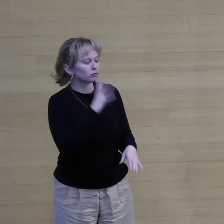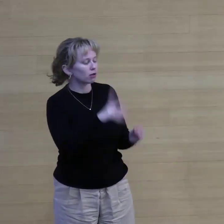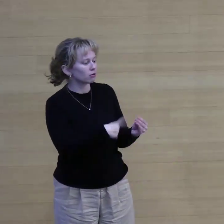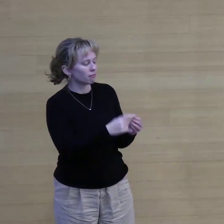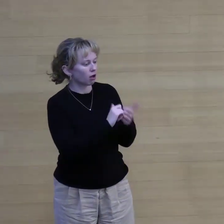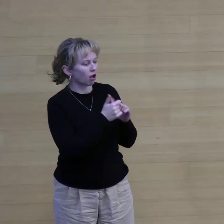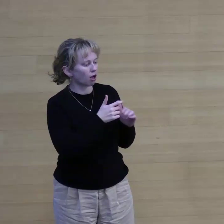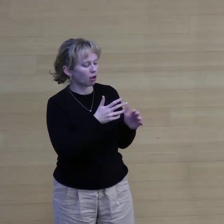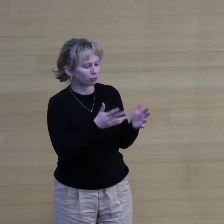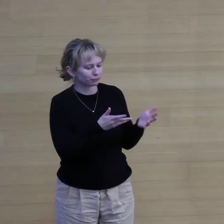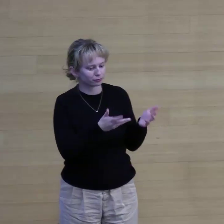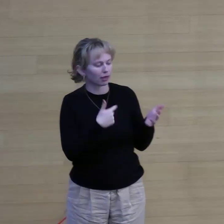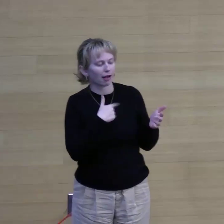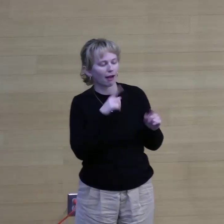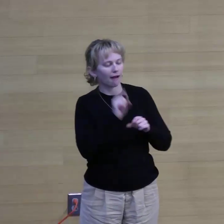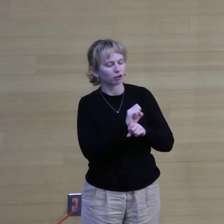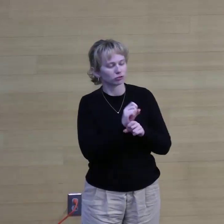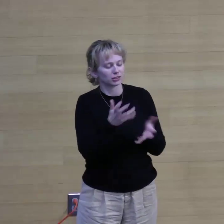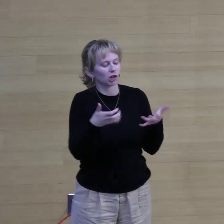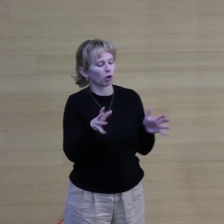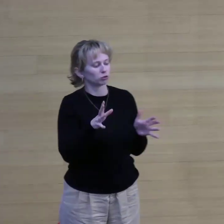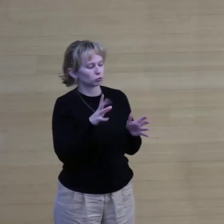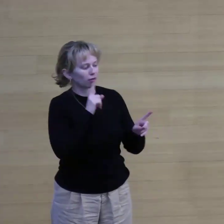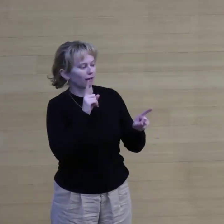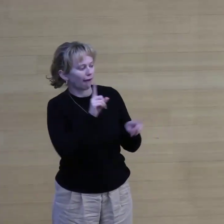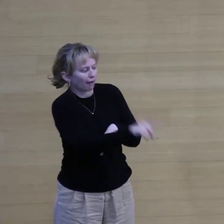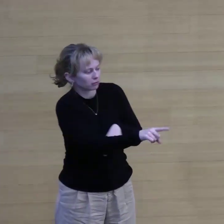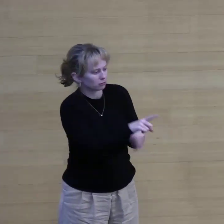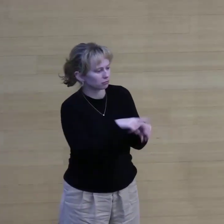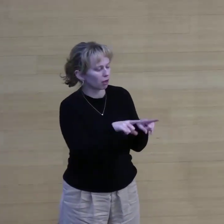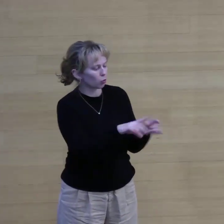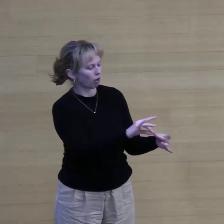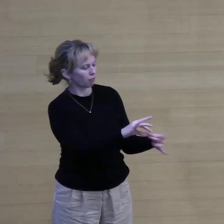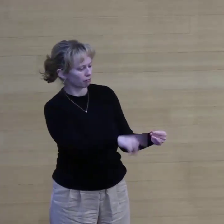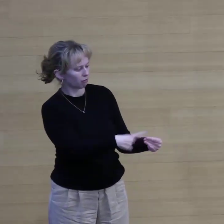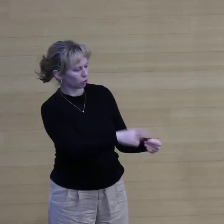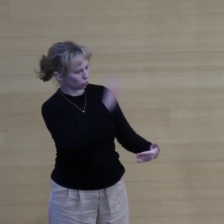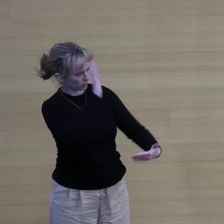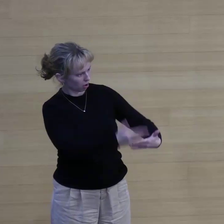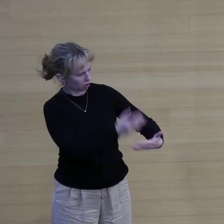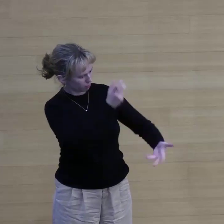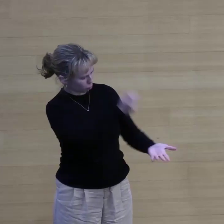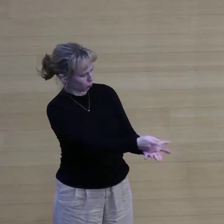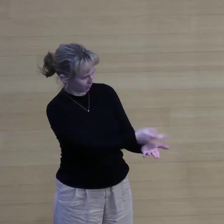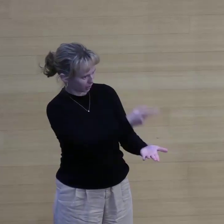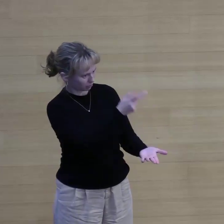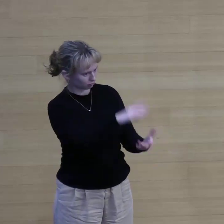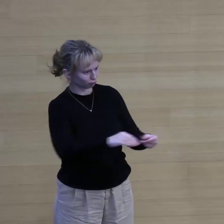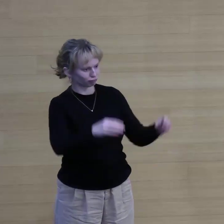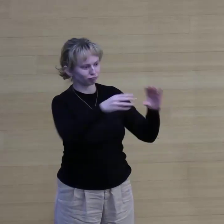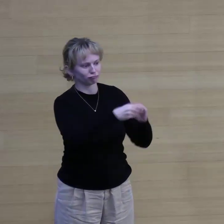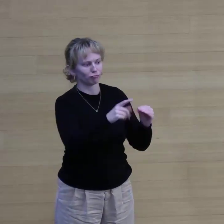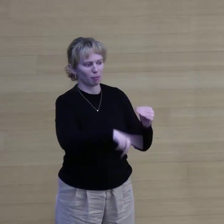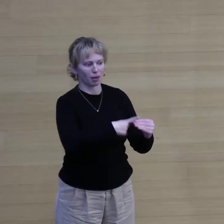actually, and this wasn't a question I was going to originally ask you, but the comment that you just made about your son approving the stories that you tell about